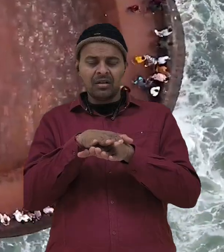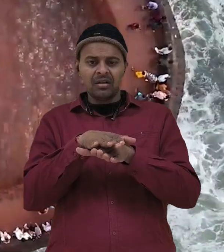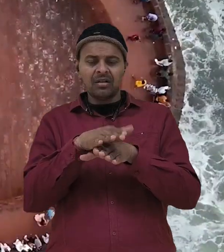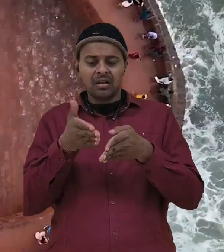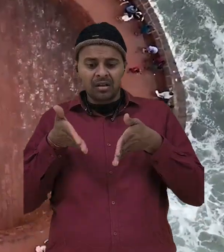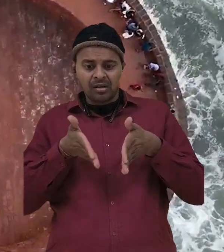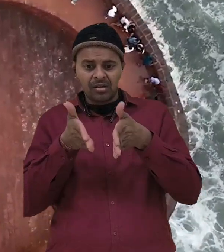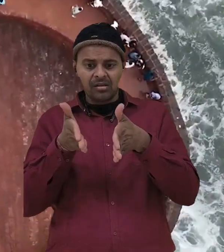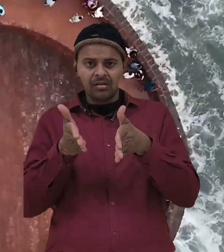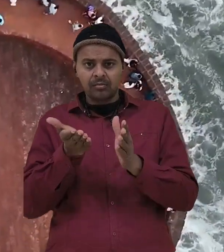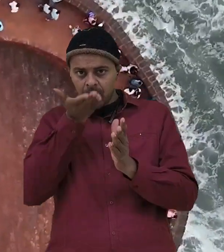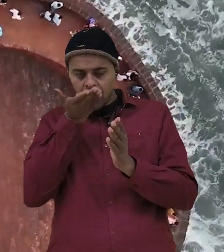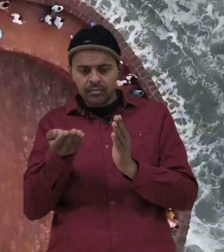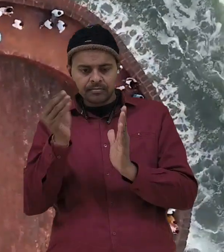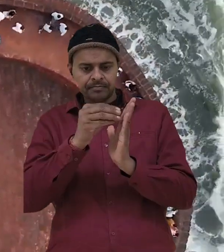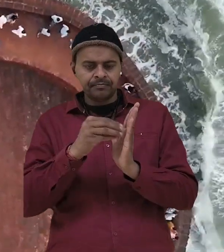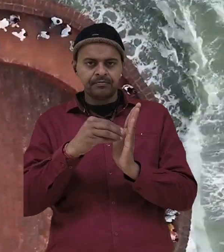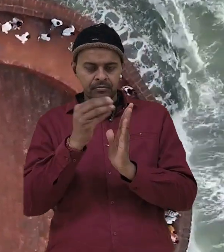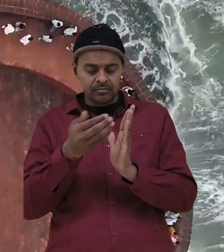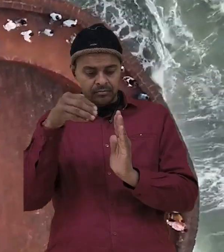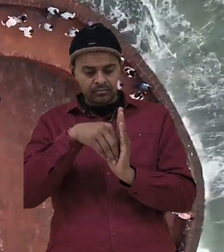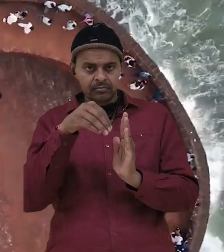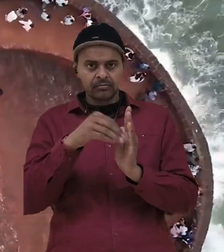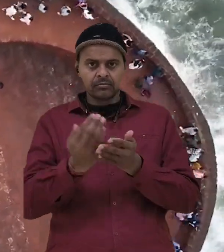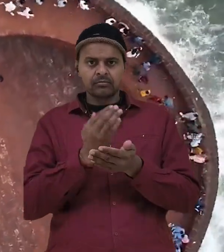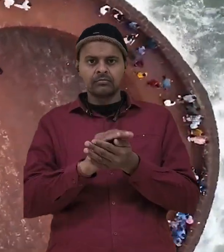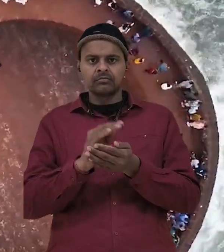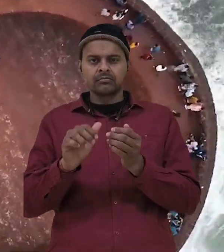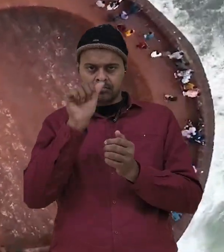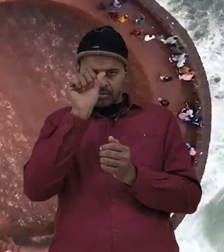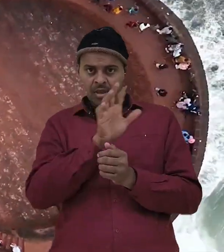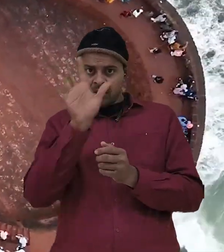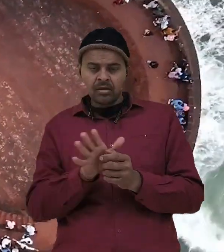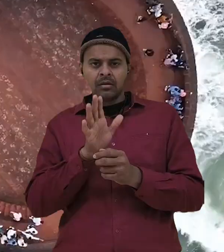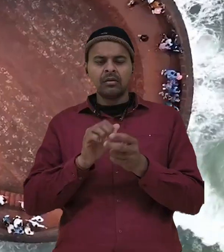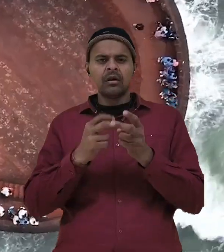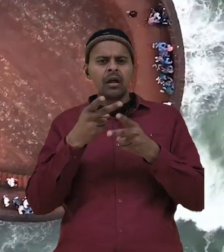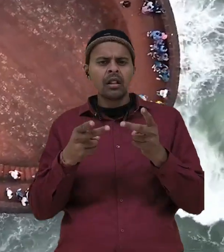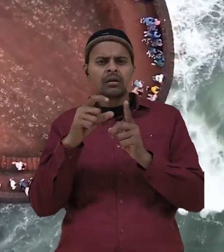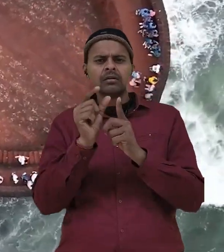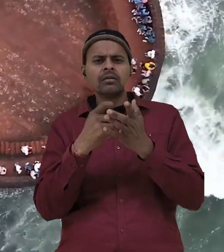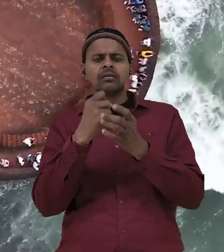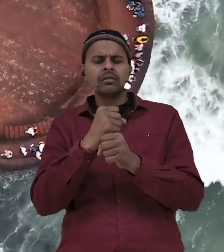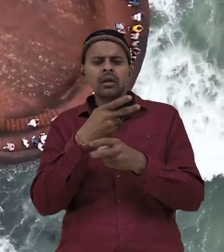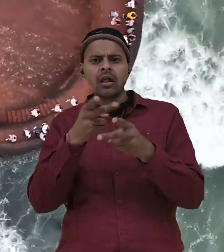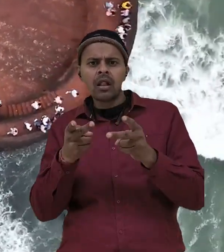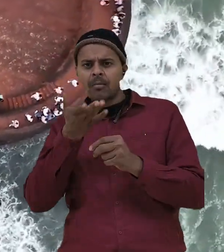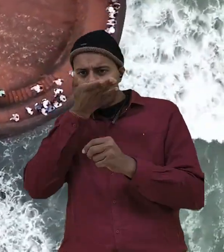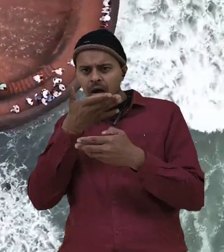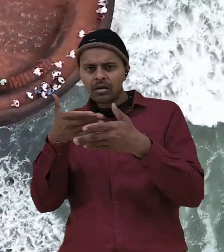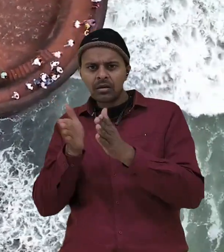collected was supplied to the ship anchored at the bay through the pipes. This system of drinking water supply